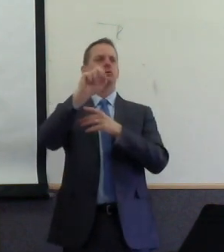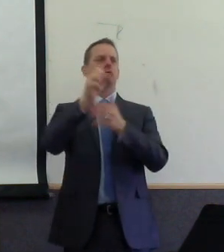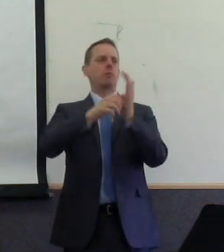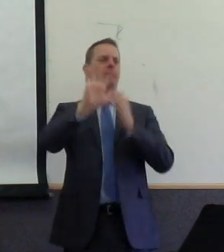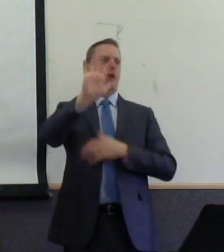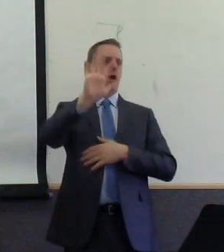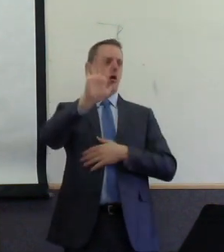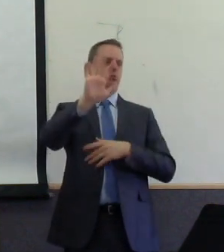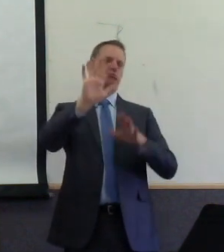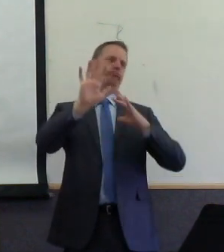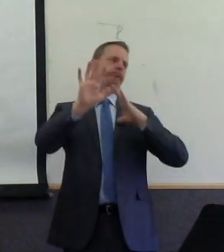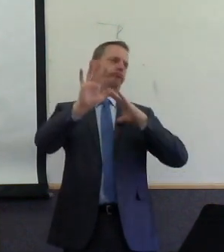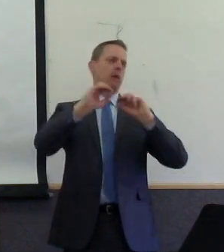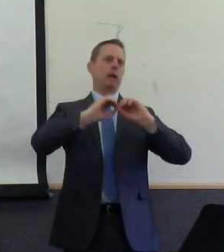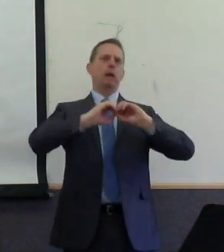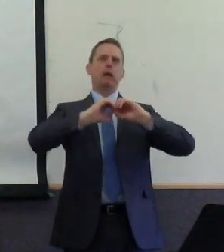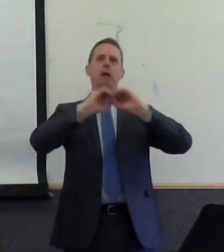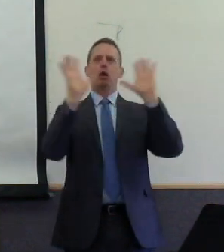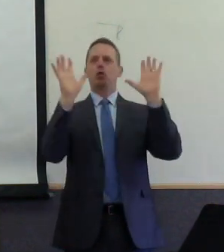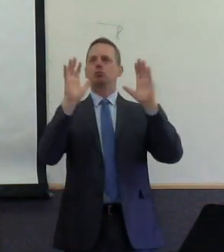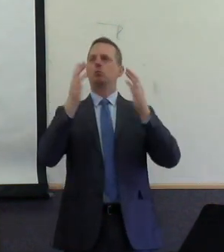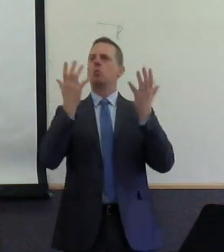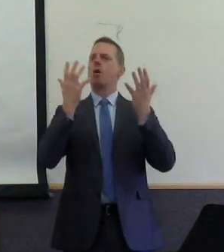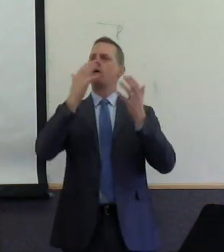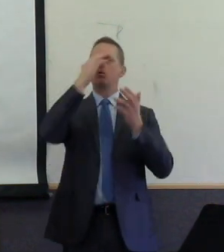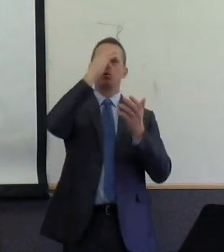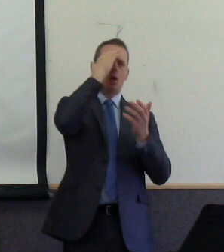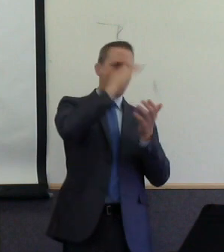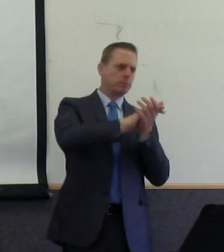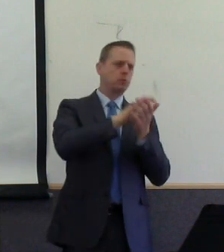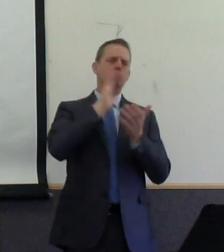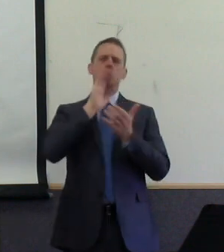But in this case, we're going to take a look at Ephesians 5, 22 and 24.